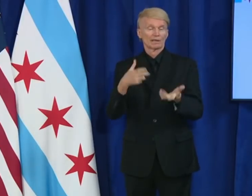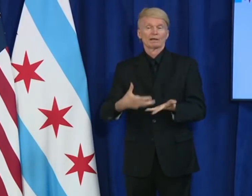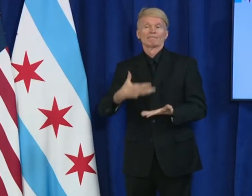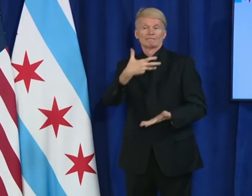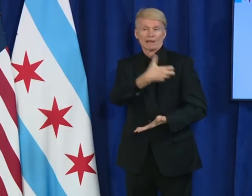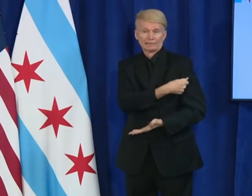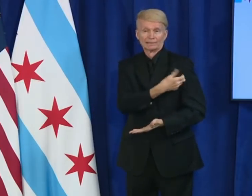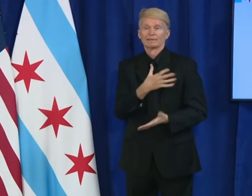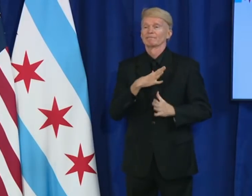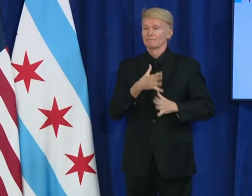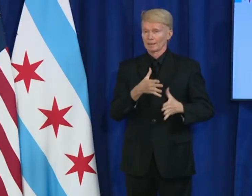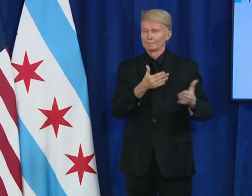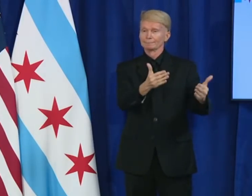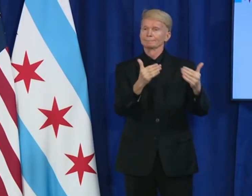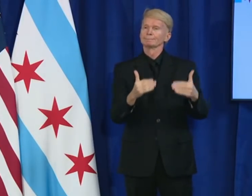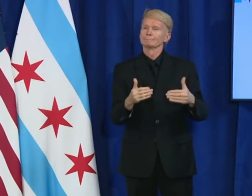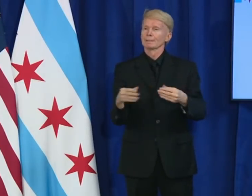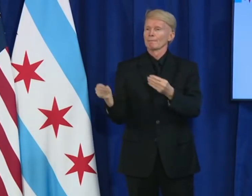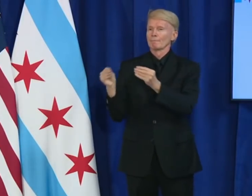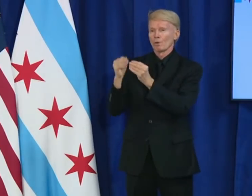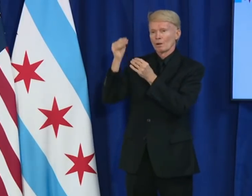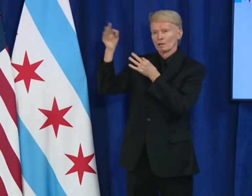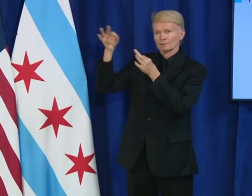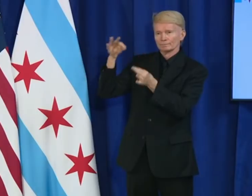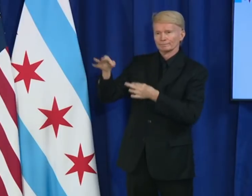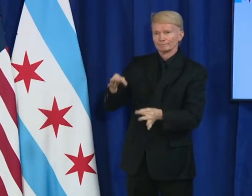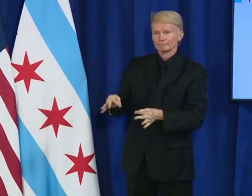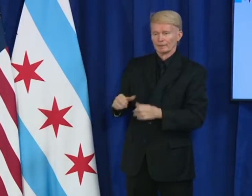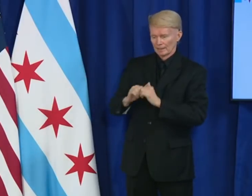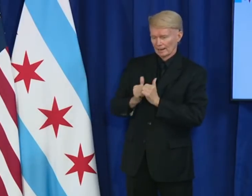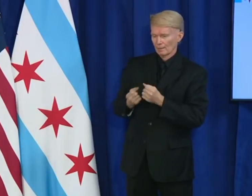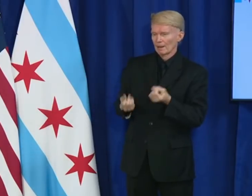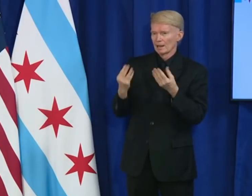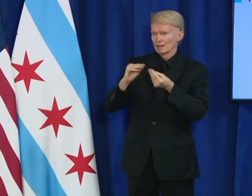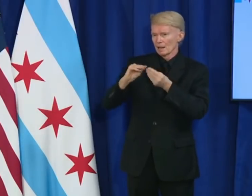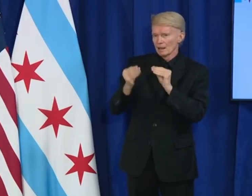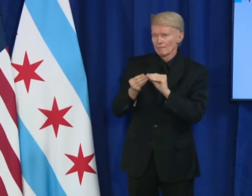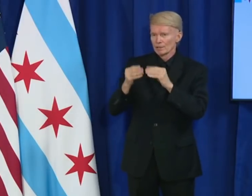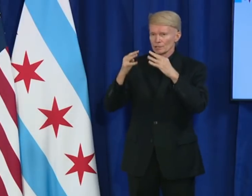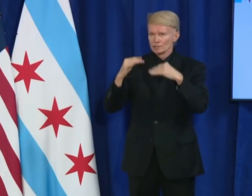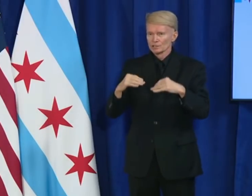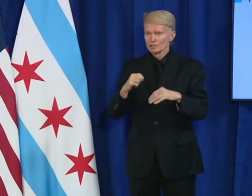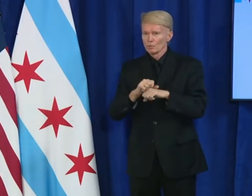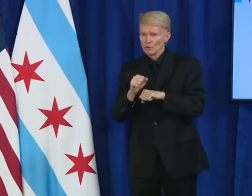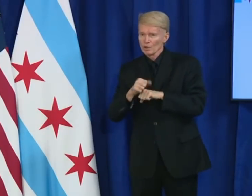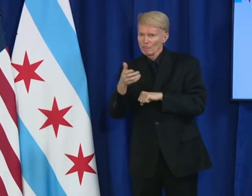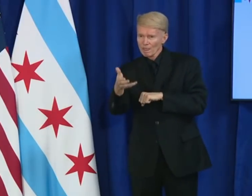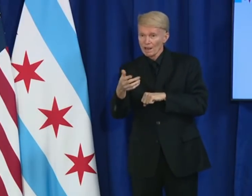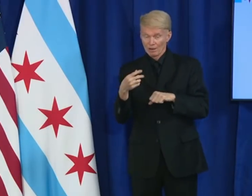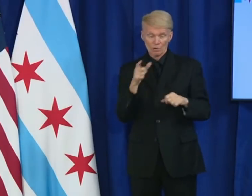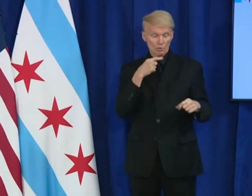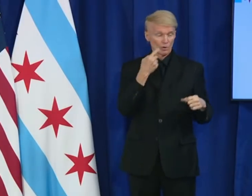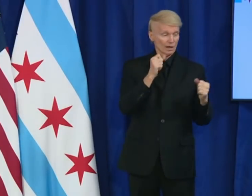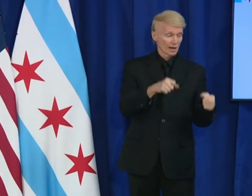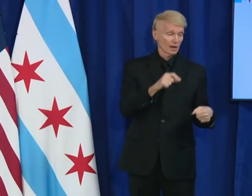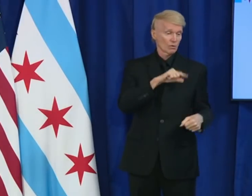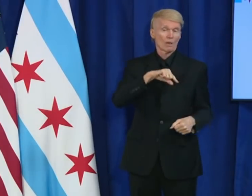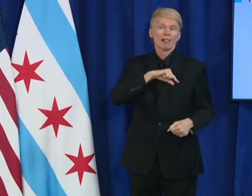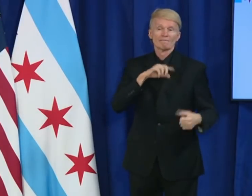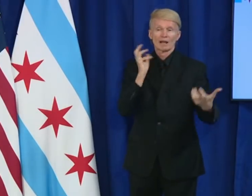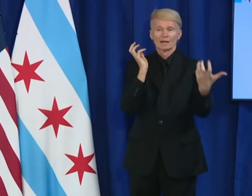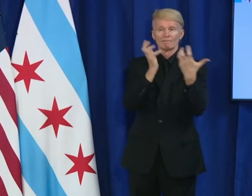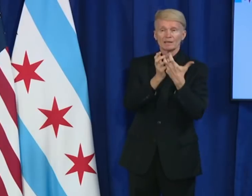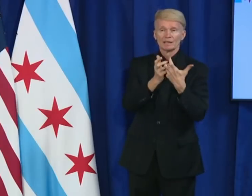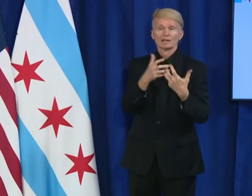additional information from them on their healthcare worker numbers and who may fit into those higher risk categories,